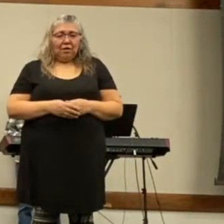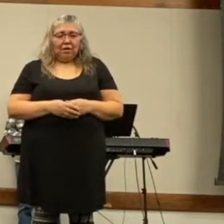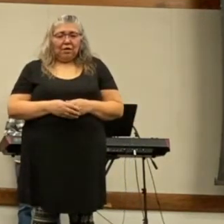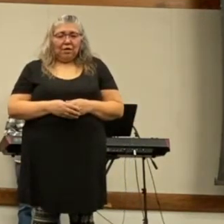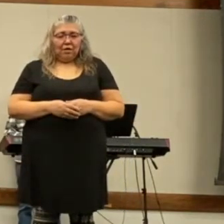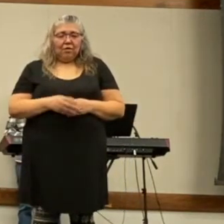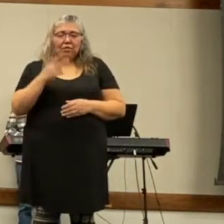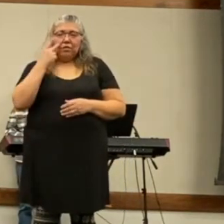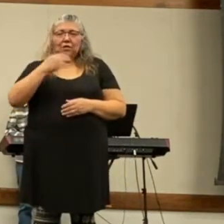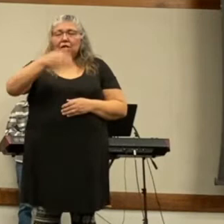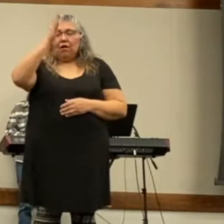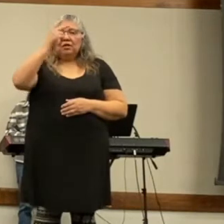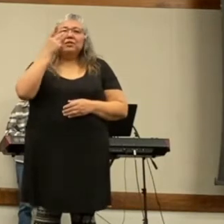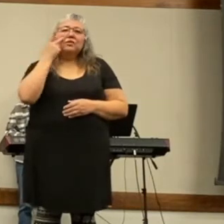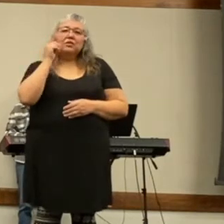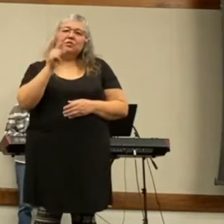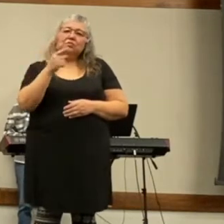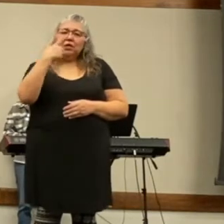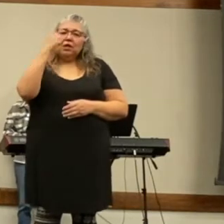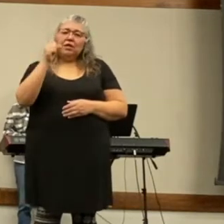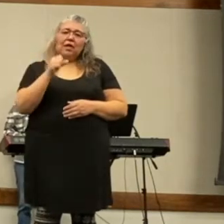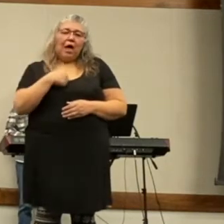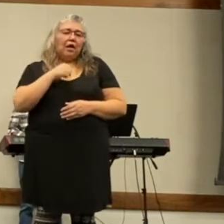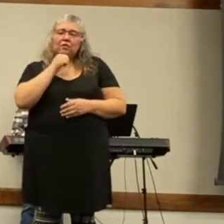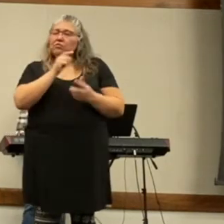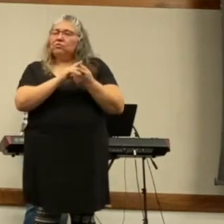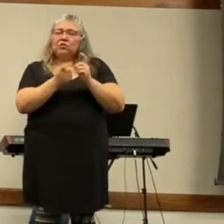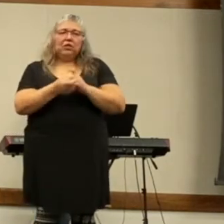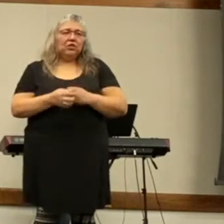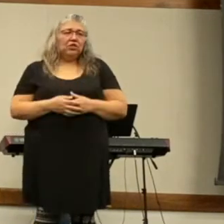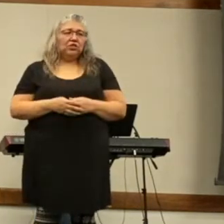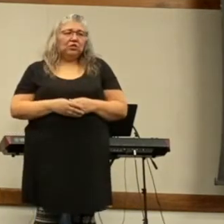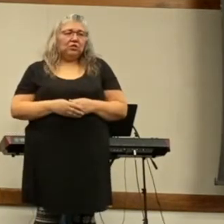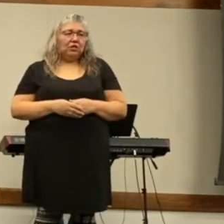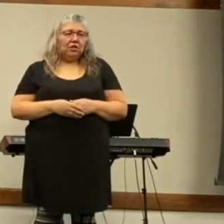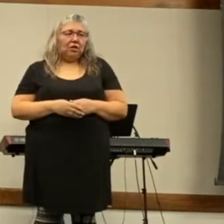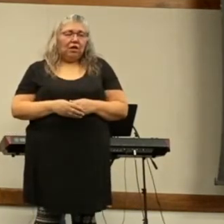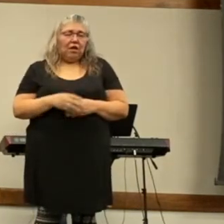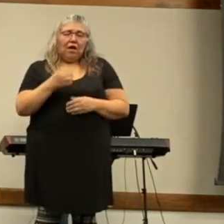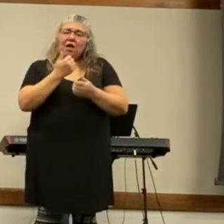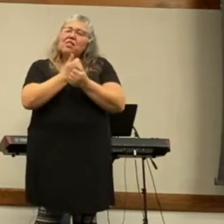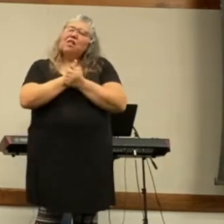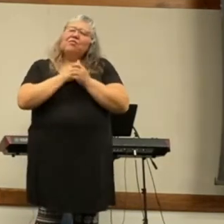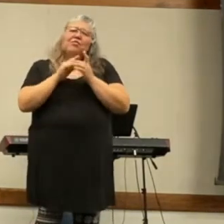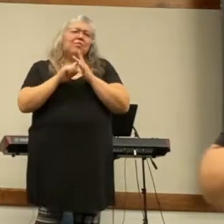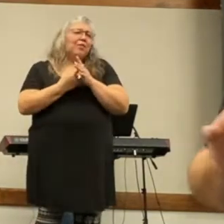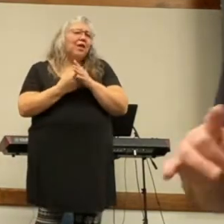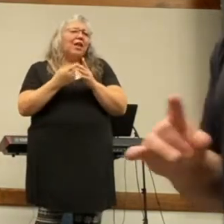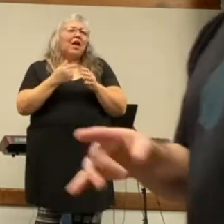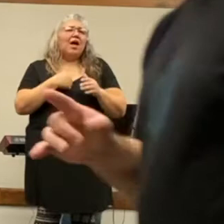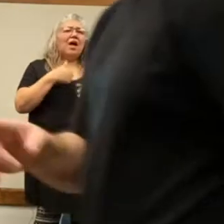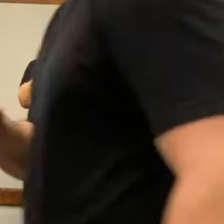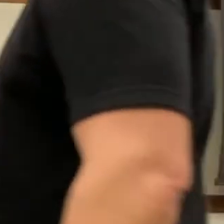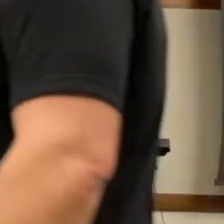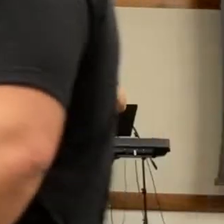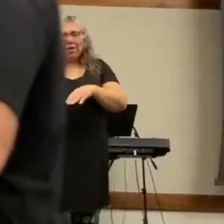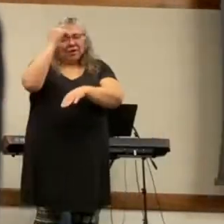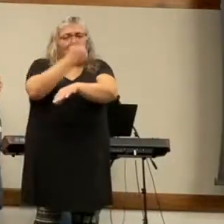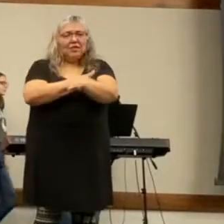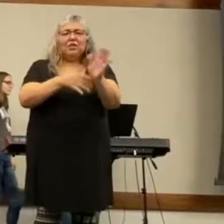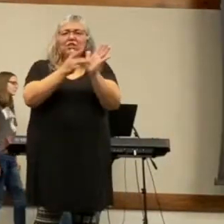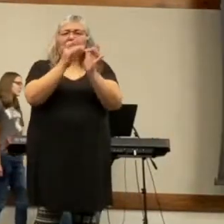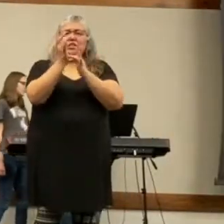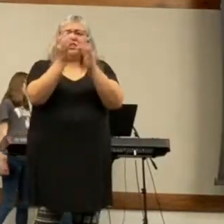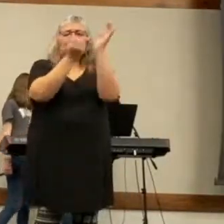You see, God does see you because he says, I don't change. Man, I loved you in the beginning. When I sent my son, Jesus, to die on the